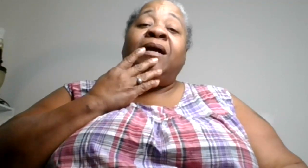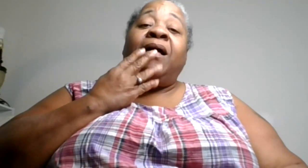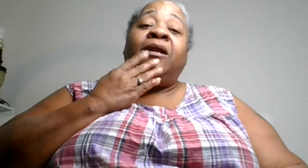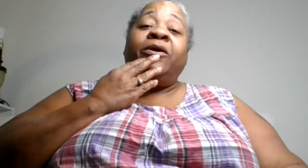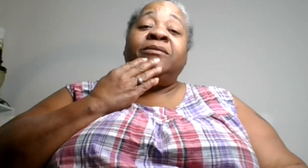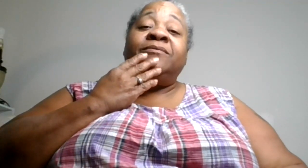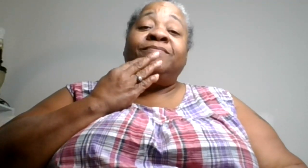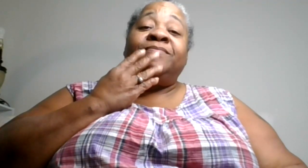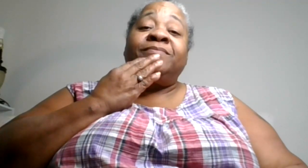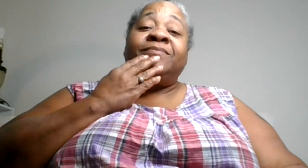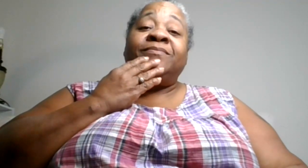Color.